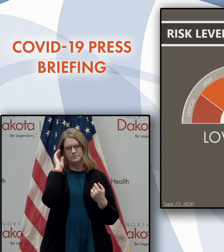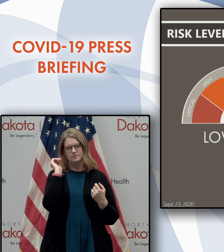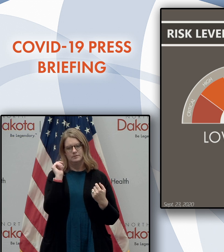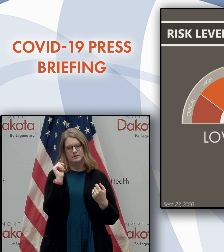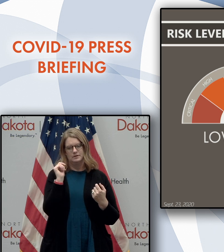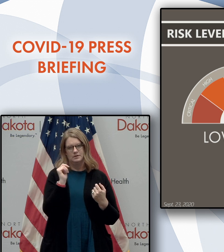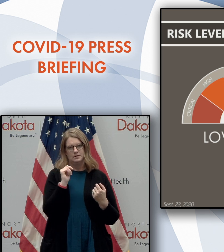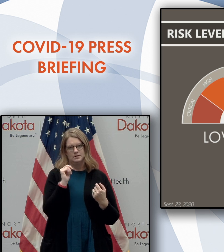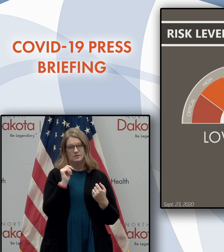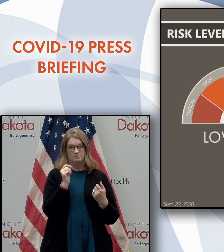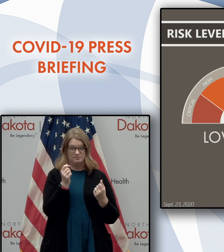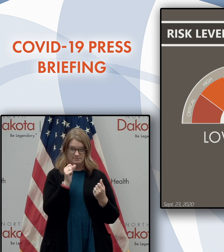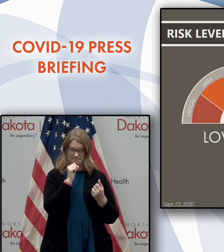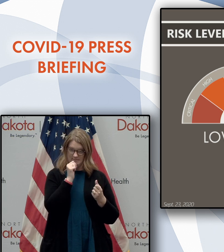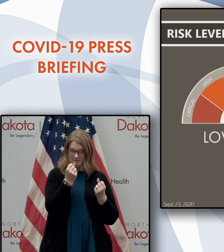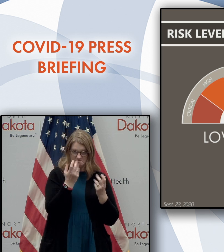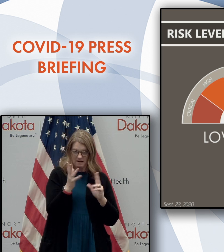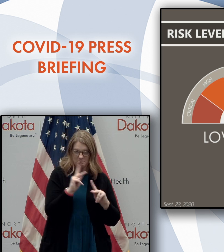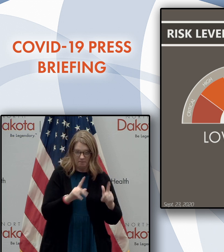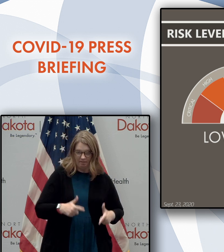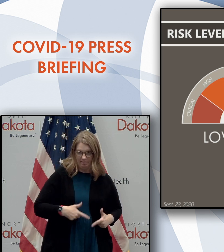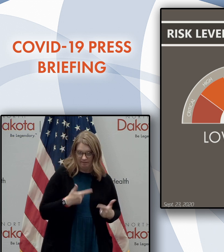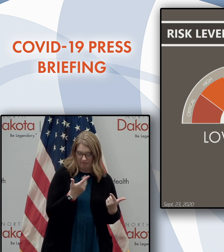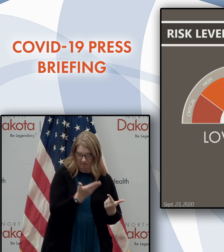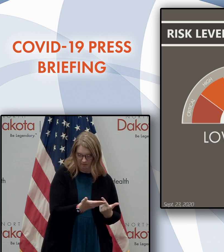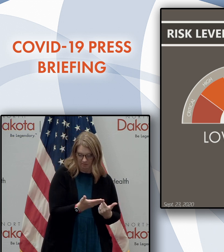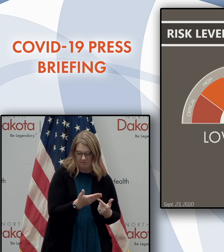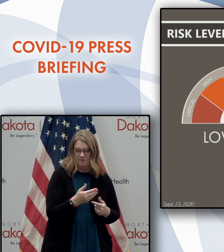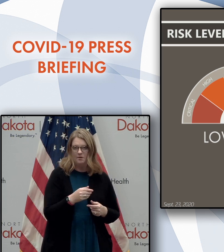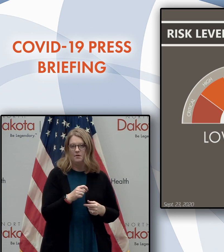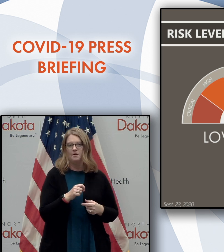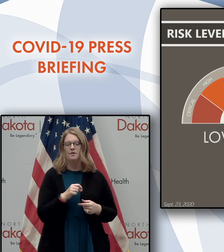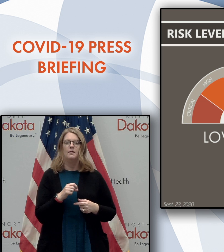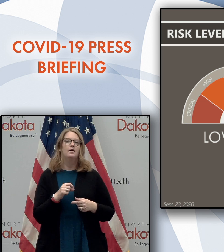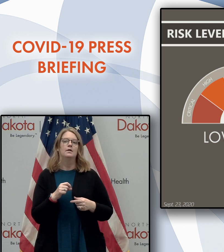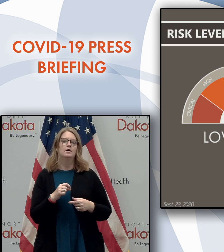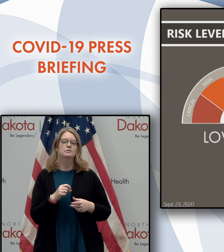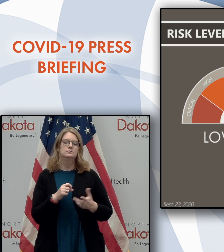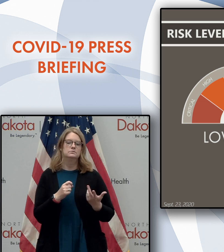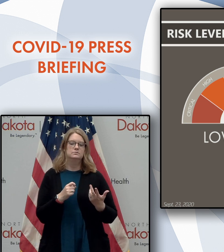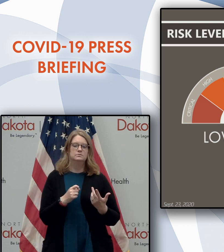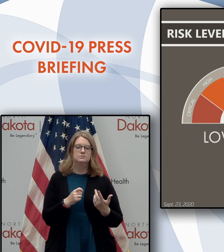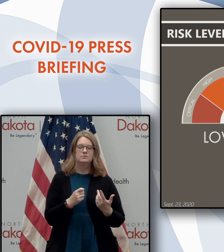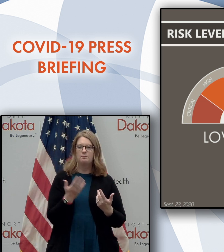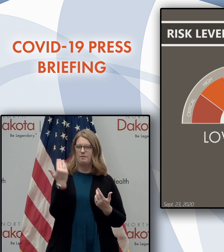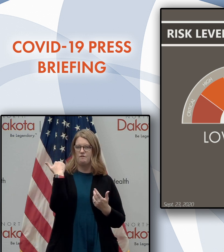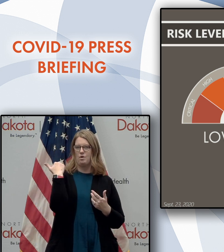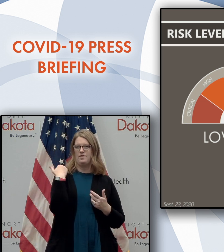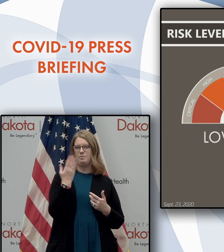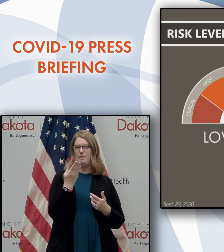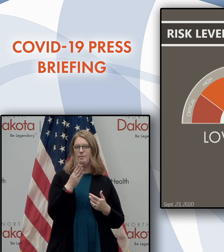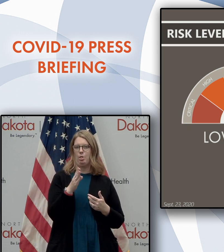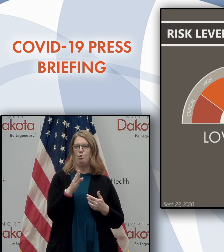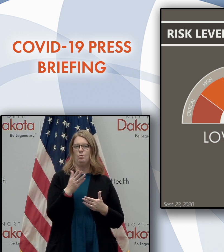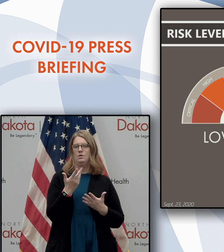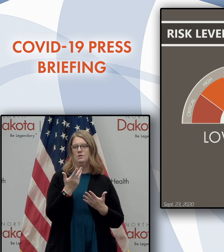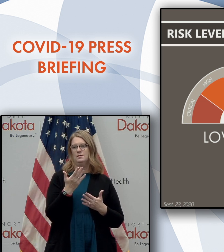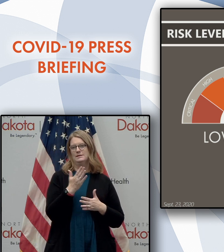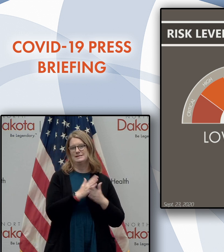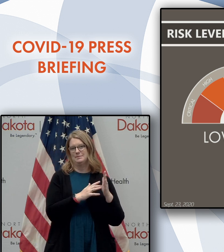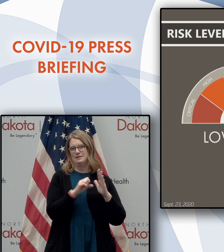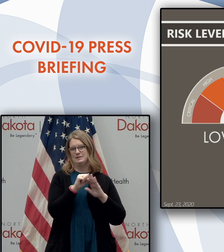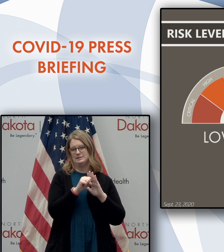they have low population, and they have, and they likely before, when they were in blue, were in some of the states where we